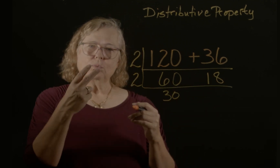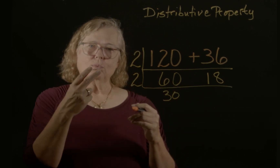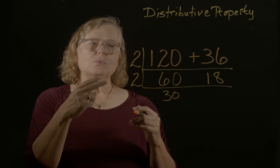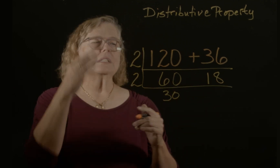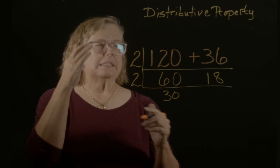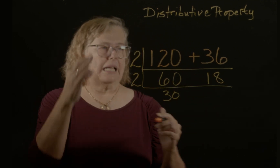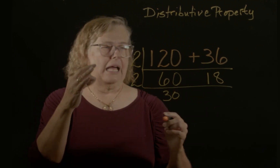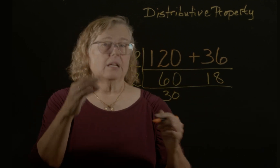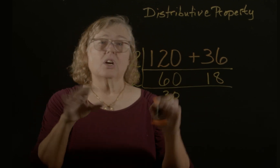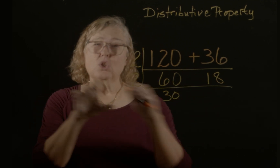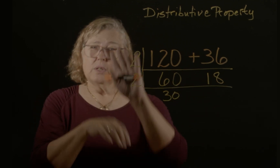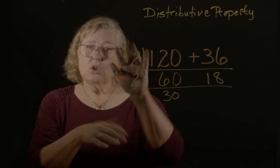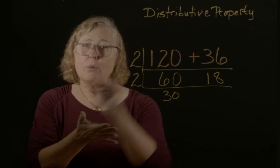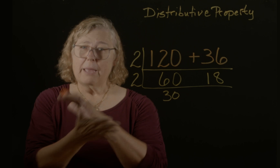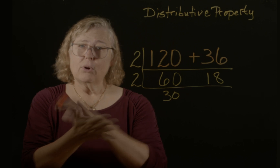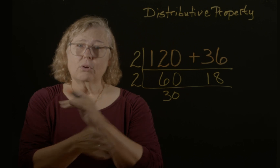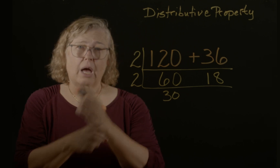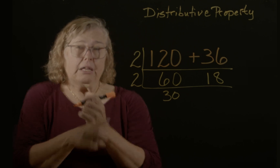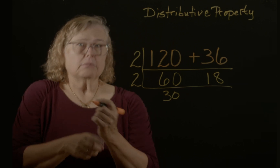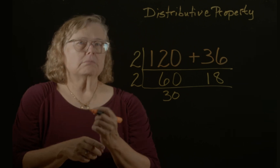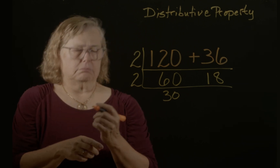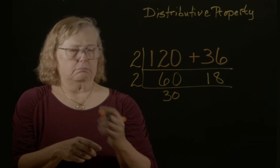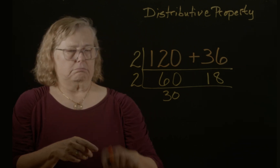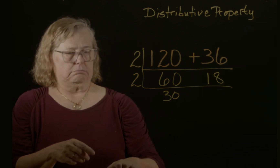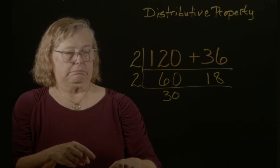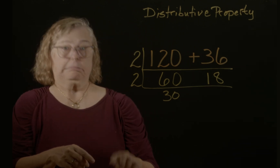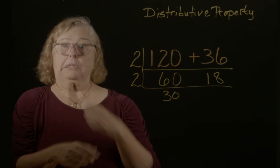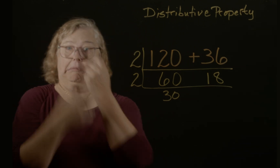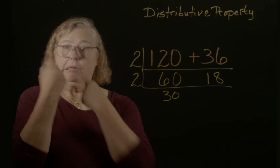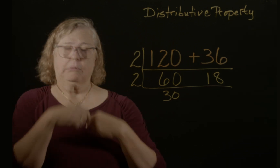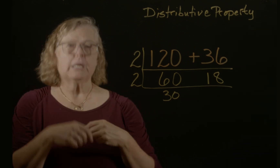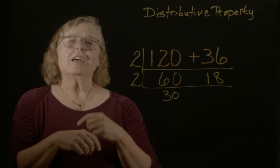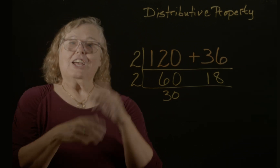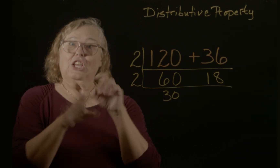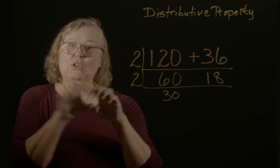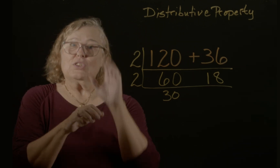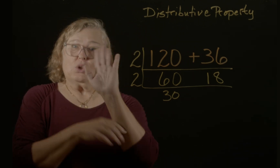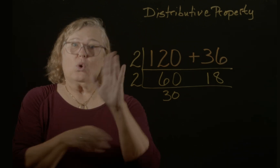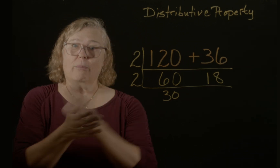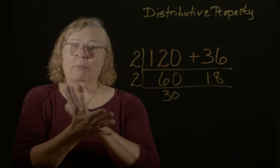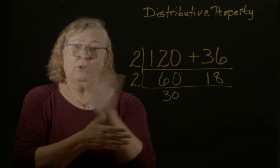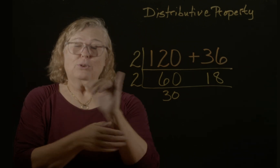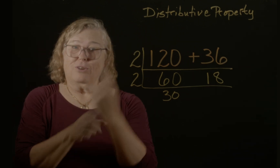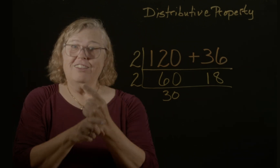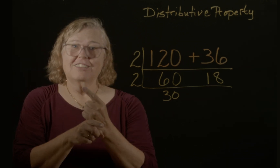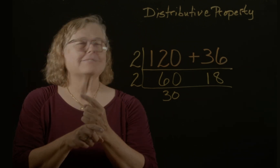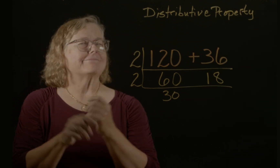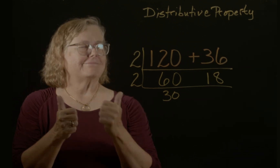18 divided by 2? 9. Good. You're doing this on your paper, right? Ooh, careful, I'm going to write on me. Make